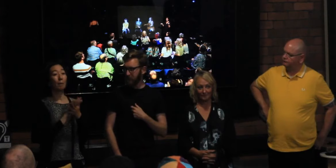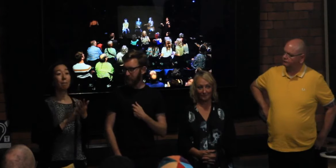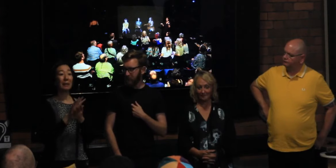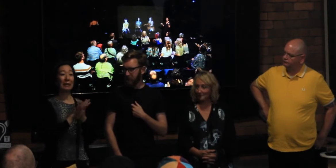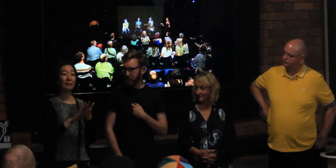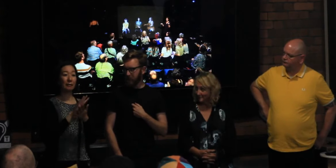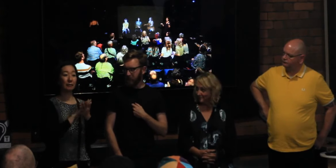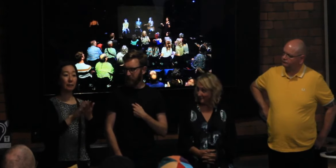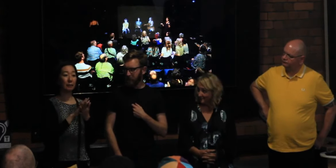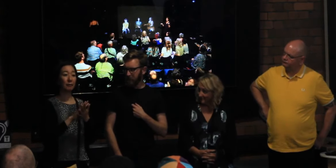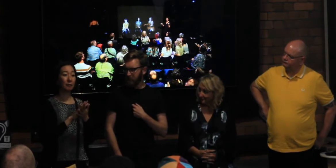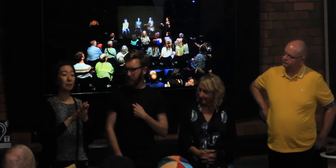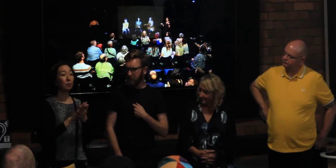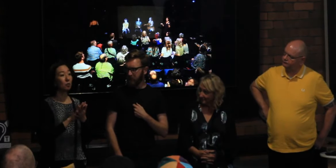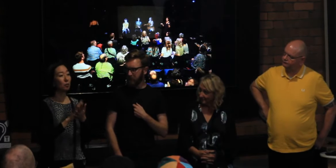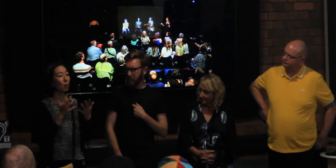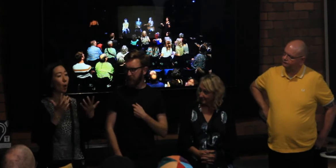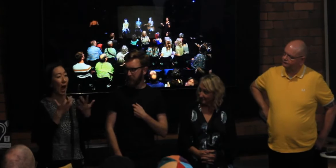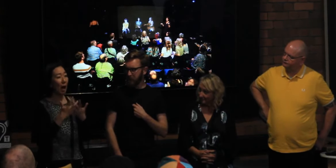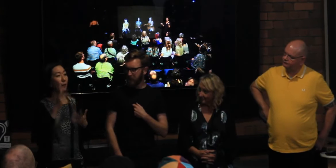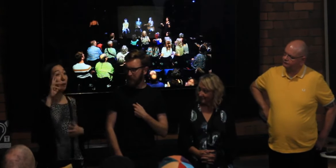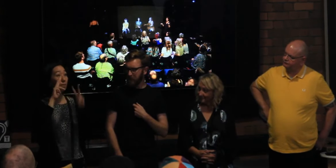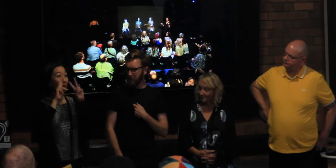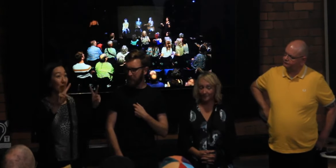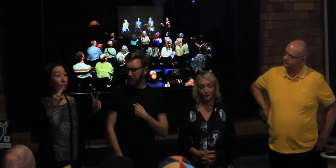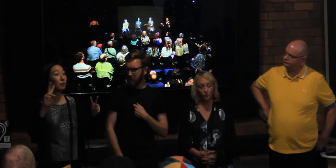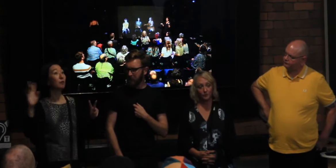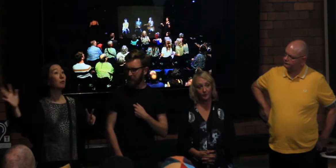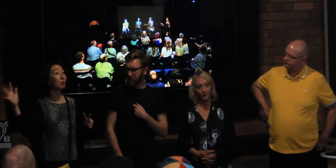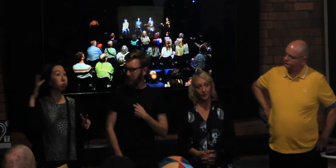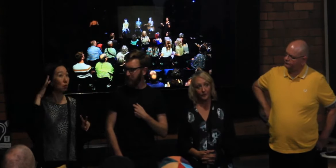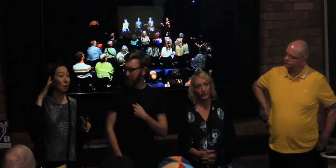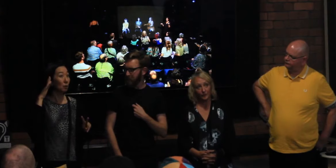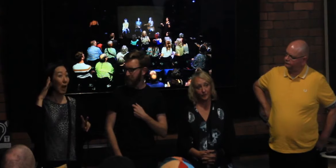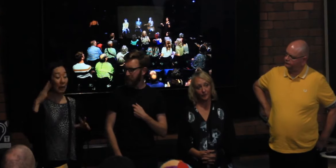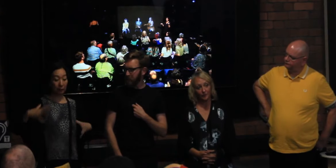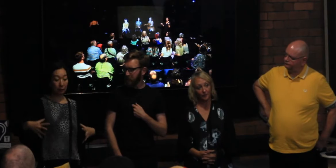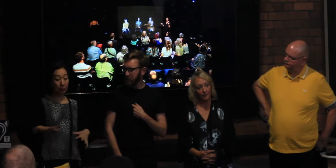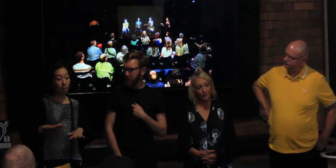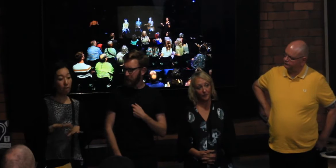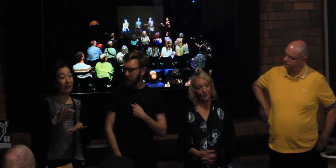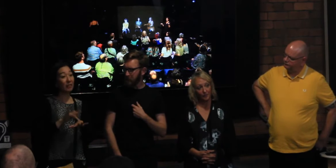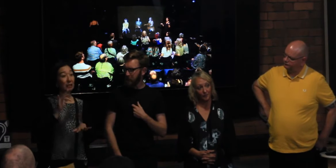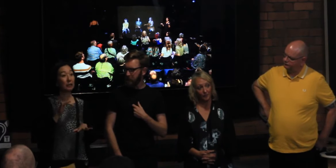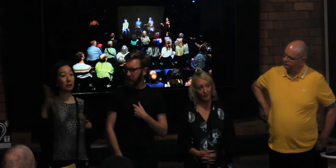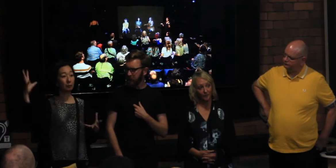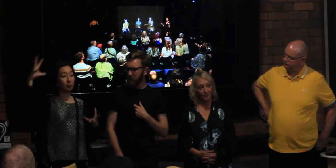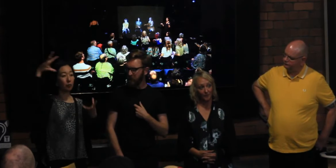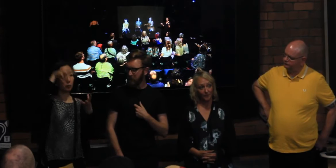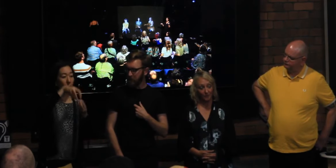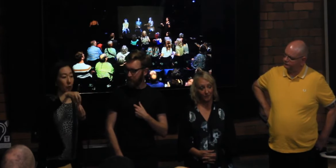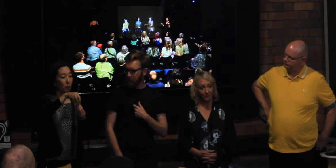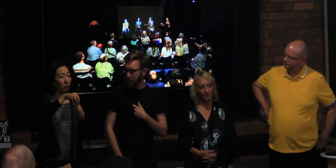interesting. And what this means is, in terms of visual,